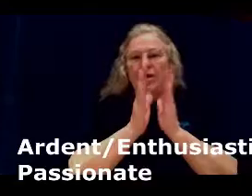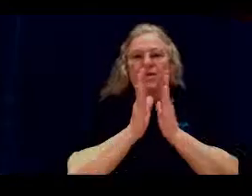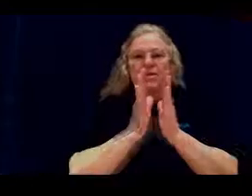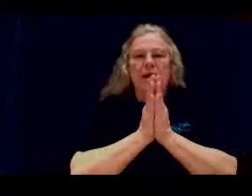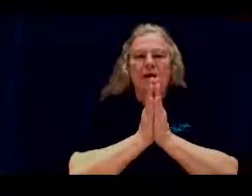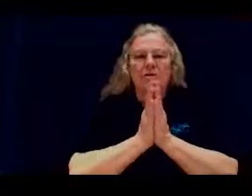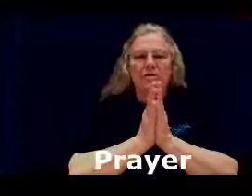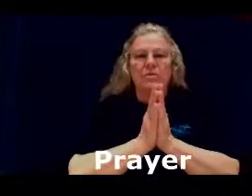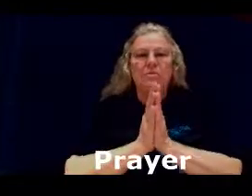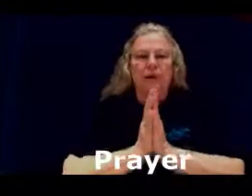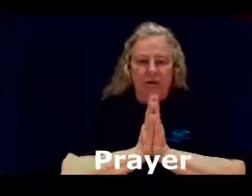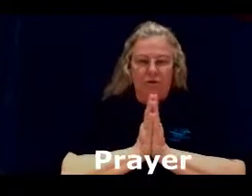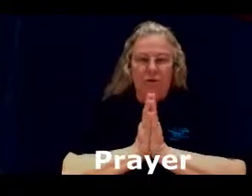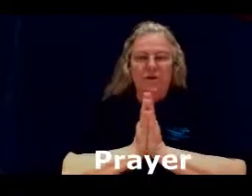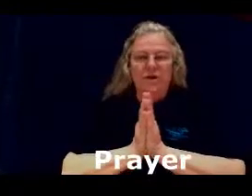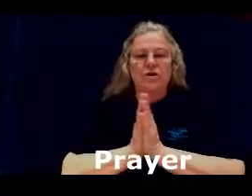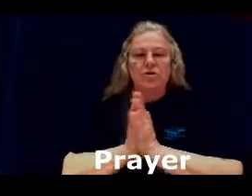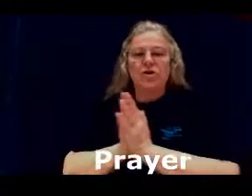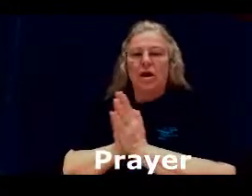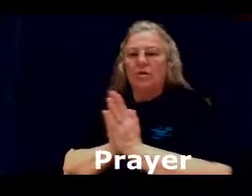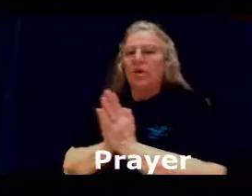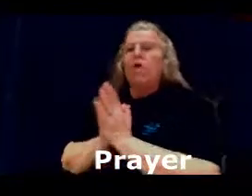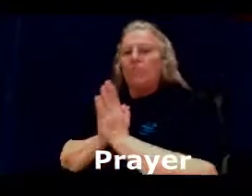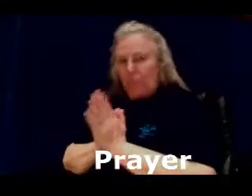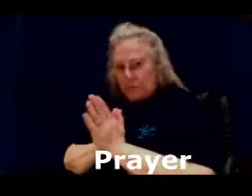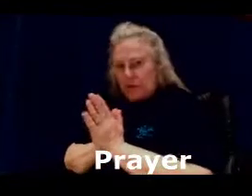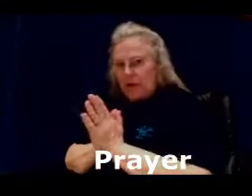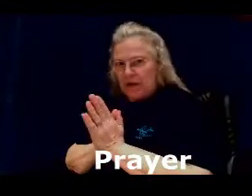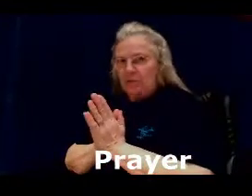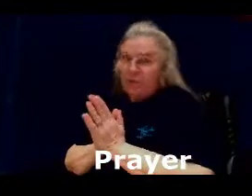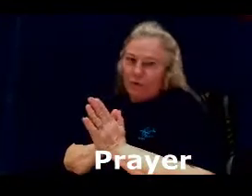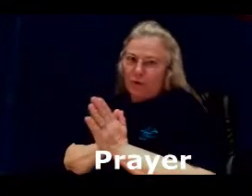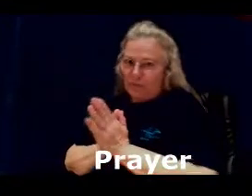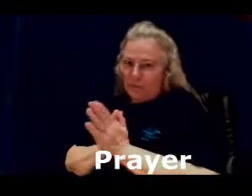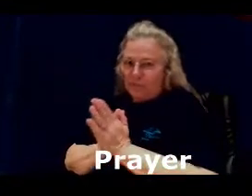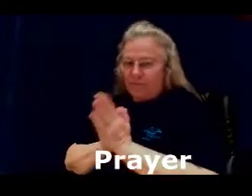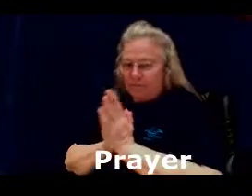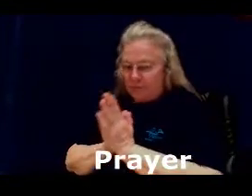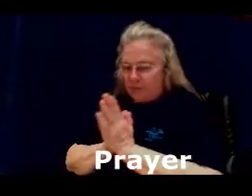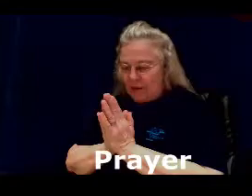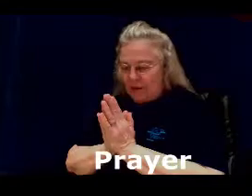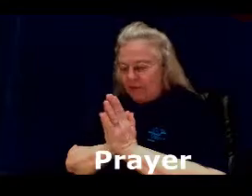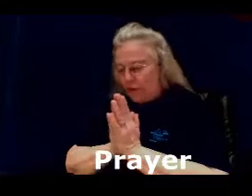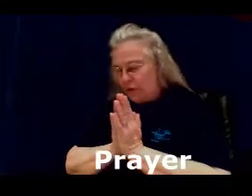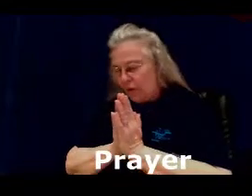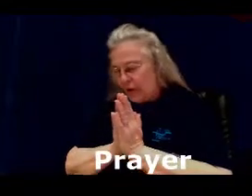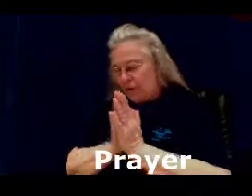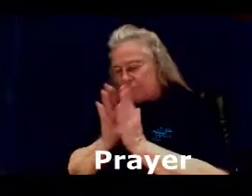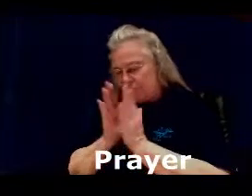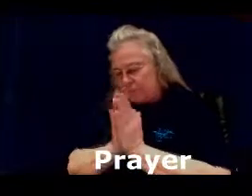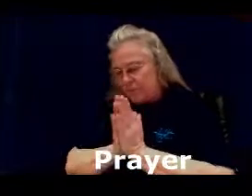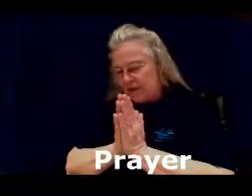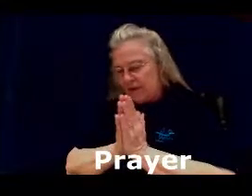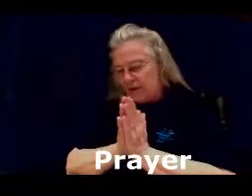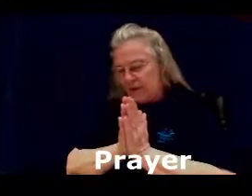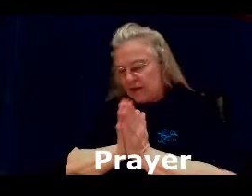Prayers, and just like you would teach a child, fold your hands before you eat. Let's